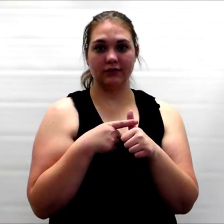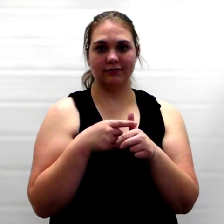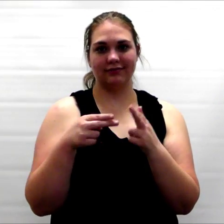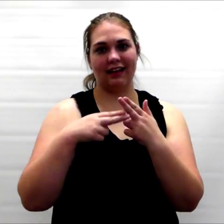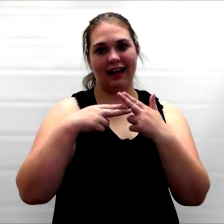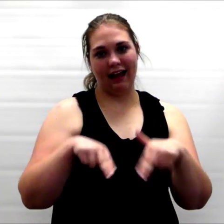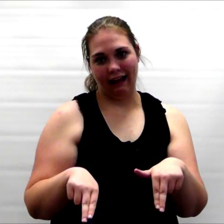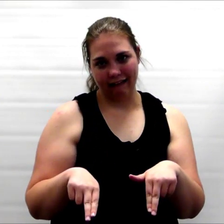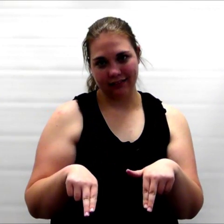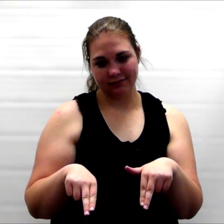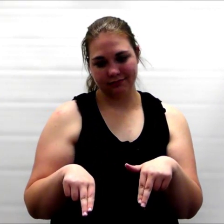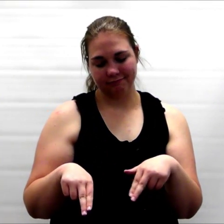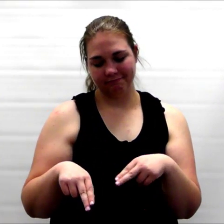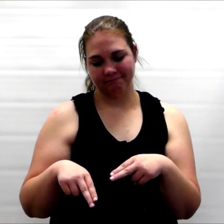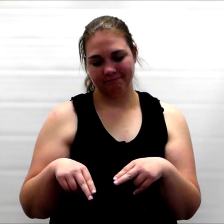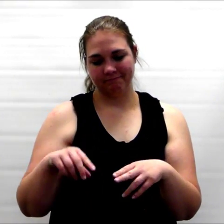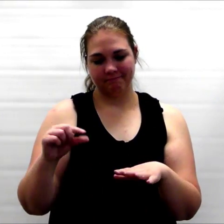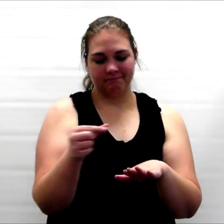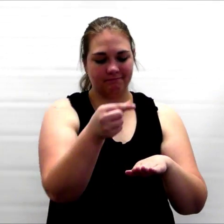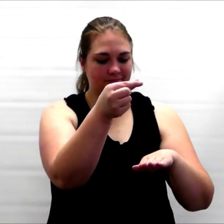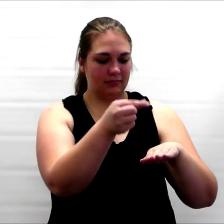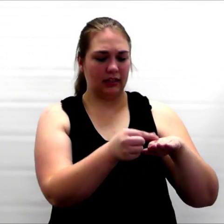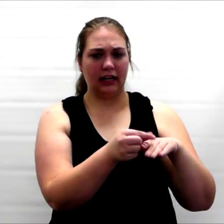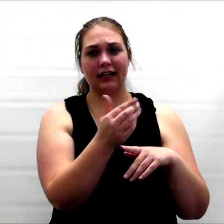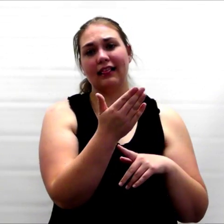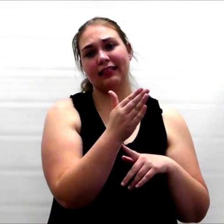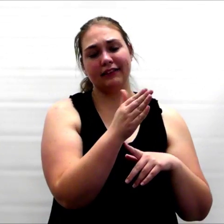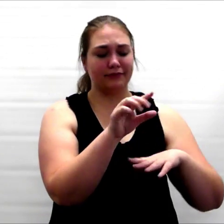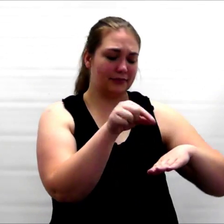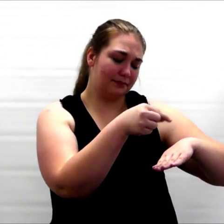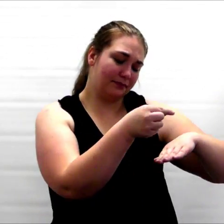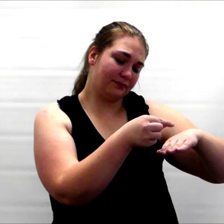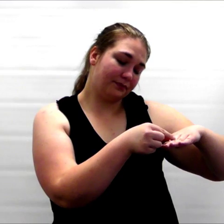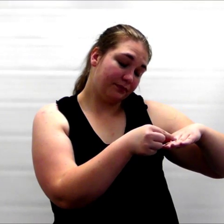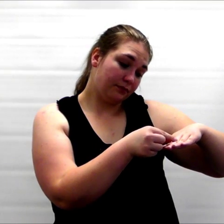So first we have our egg, and it's sitting on a little leaf.